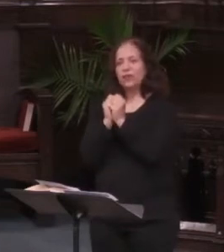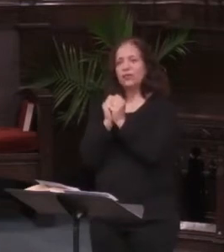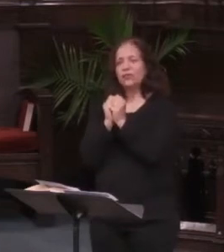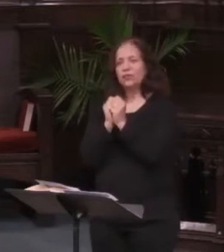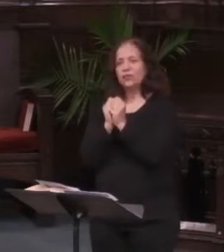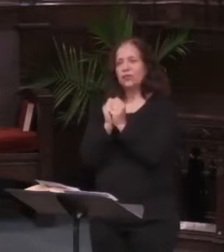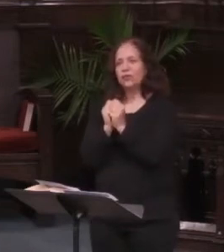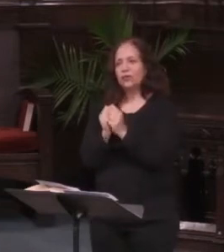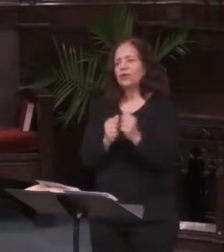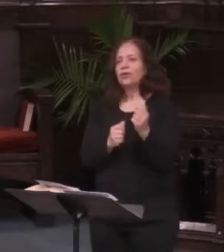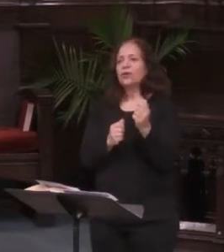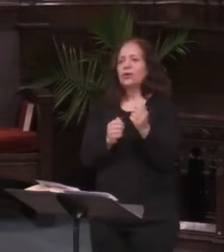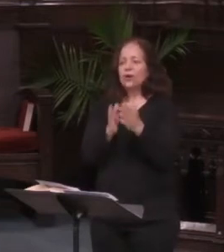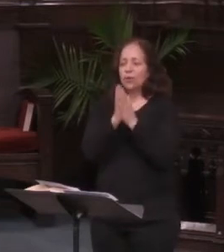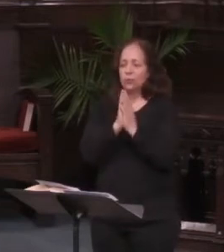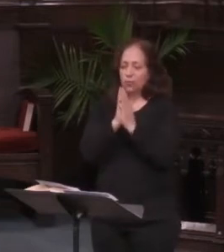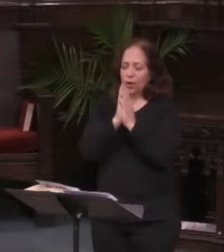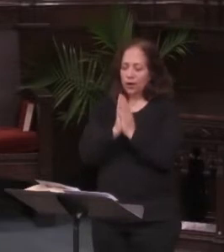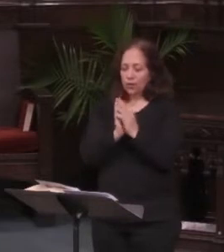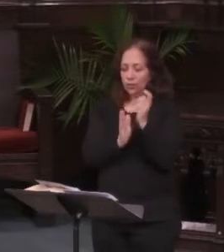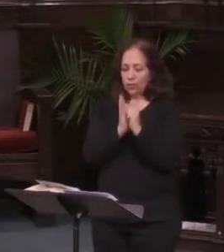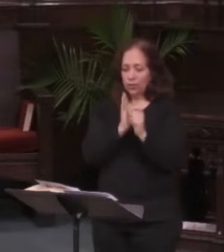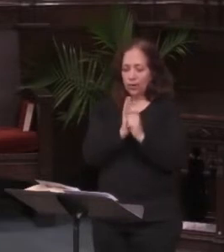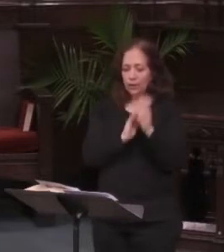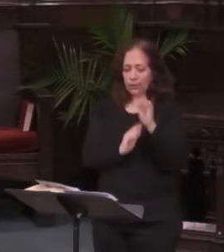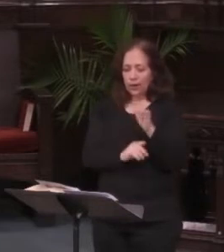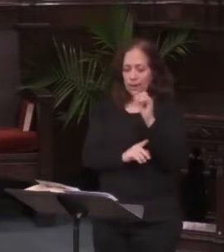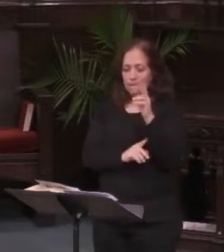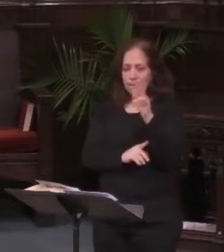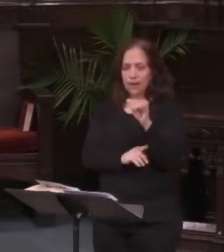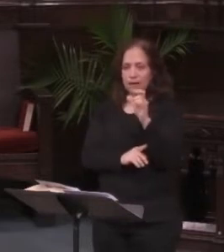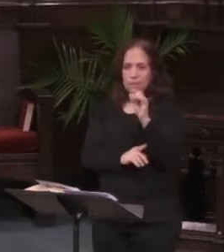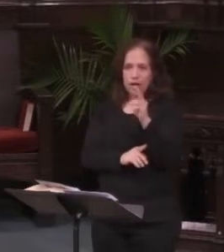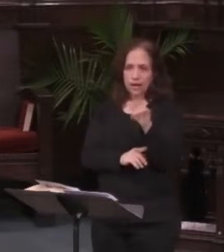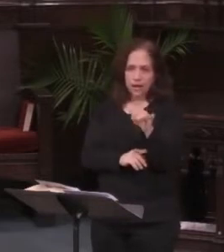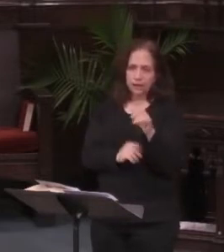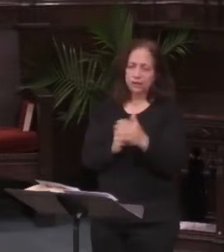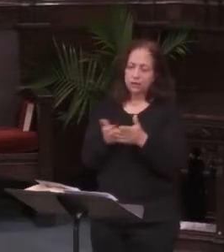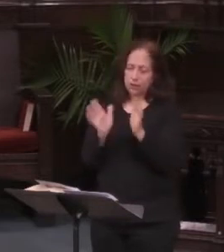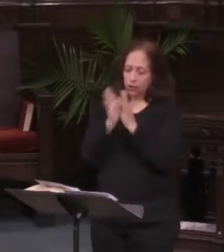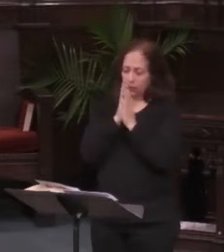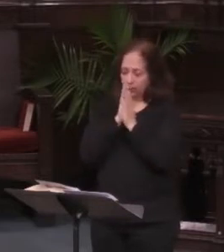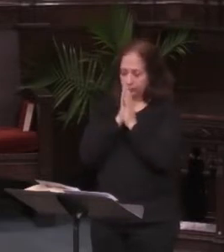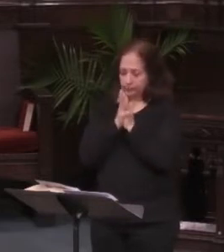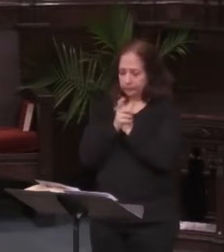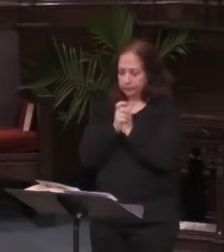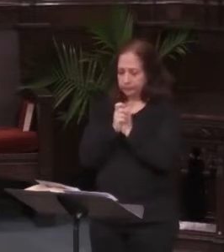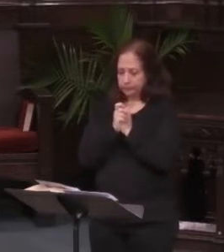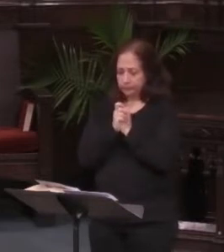using parts of a prayer of lament written by Becky Bonham. Let us pray.